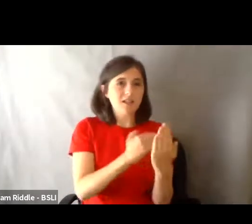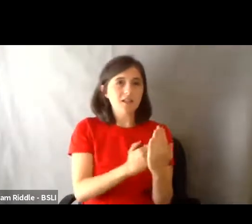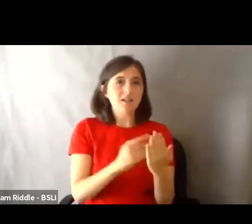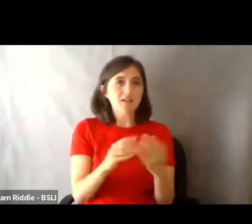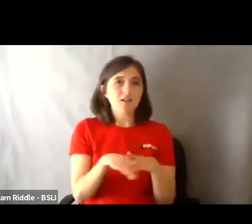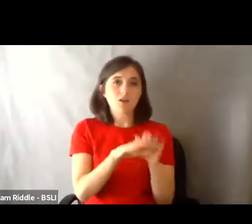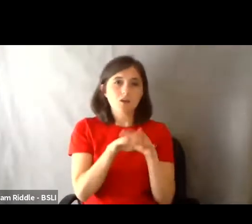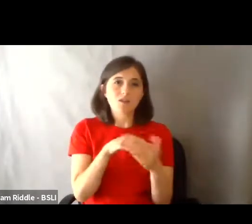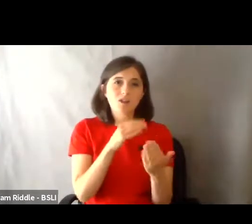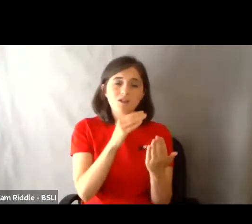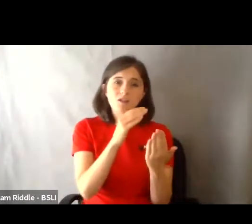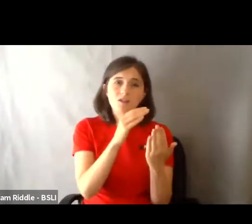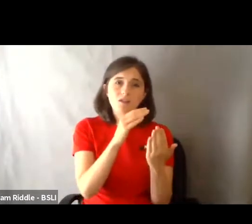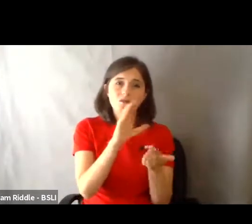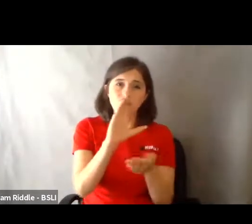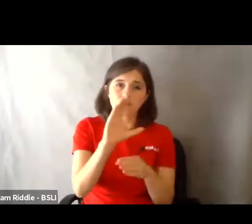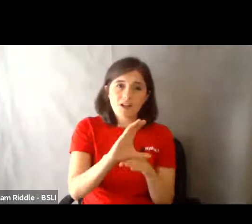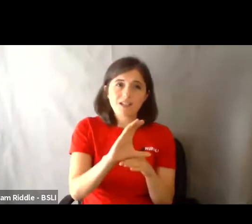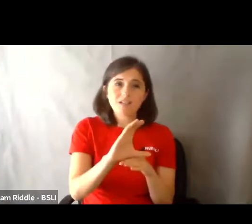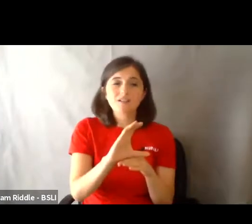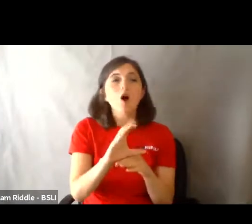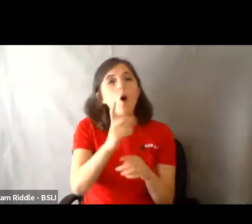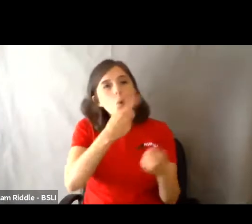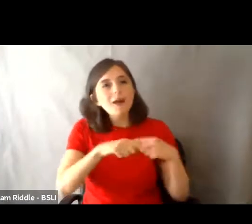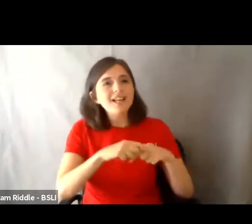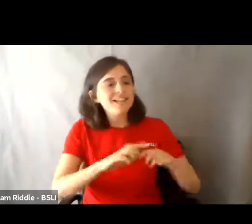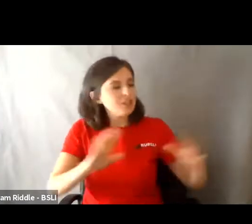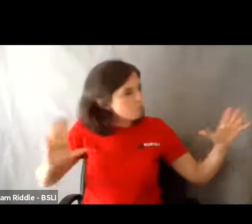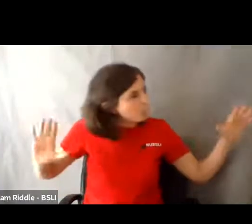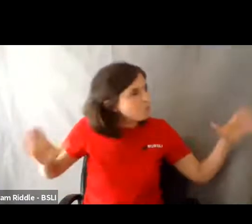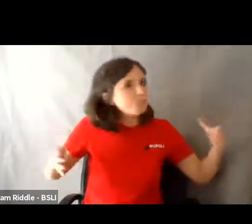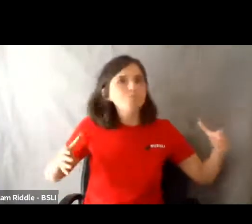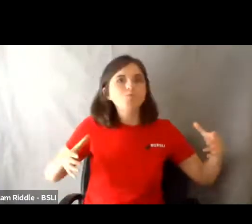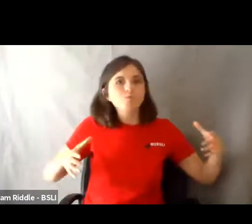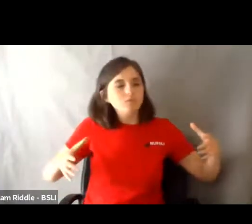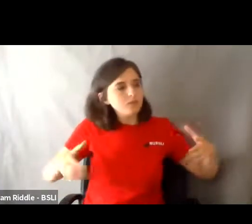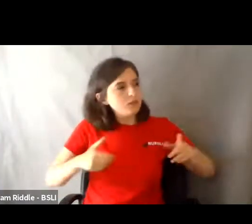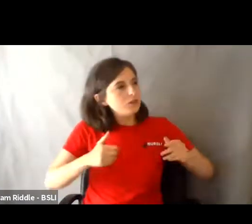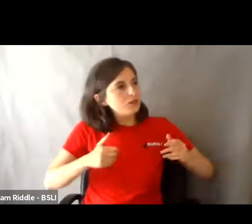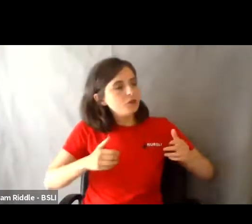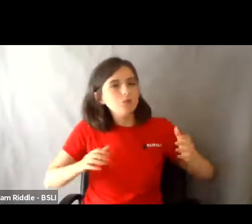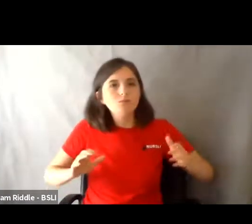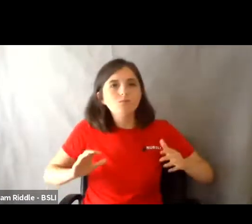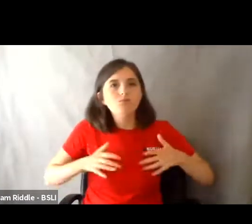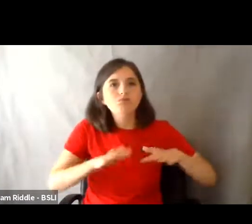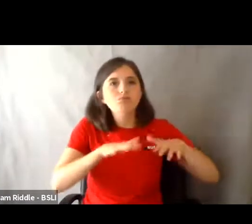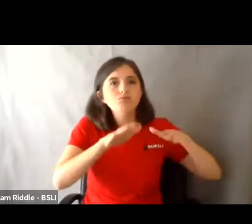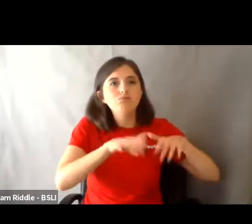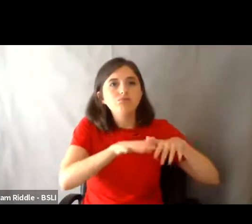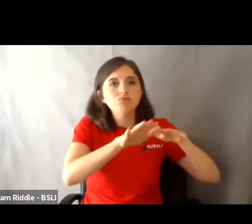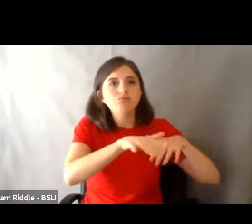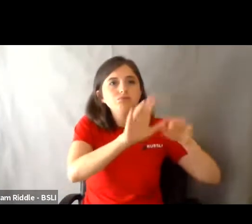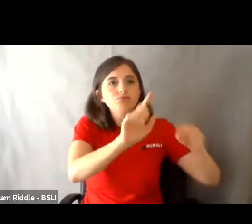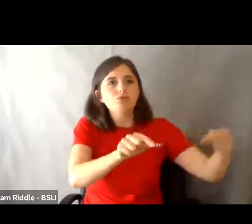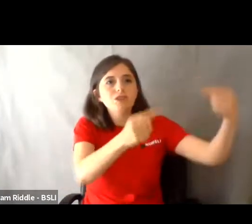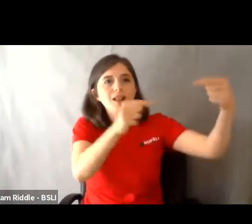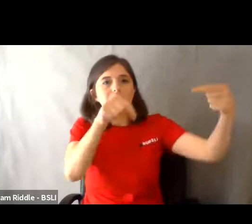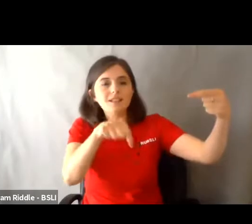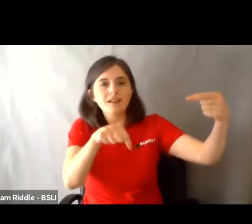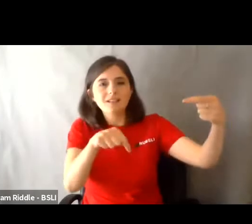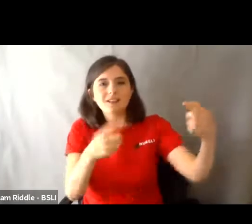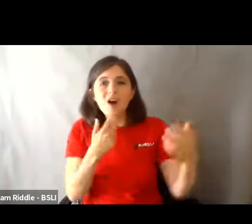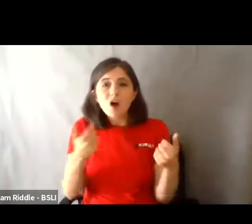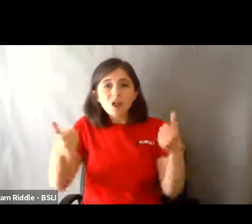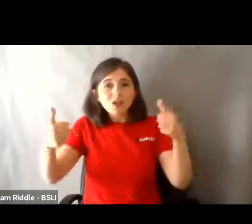and all the rest. We need to really get together and build a mass movement around this. The solution to this isn't something that we can sit back and